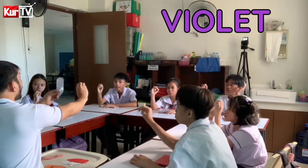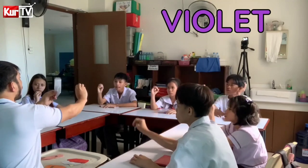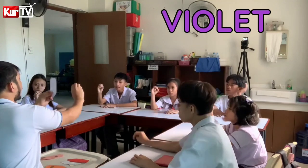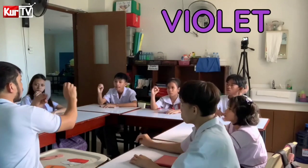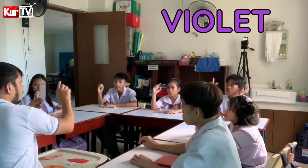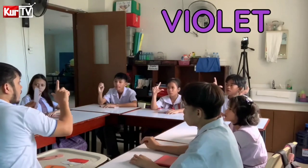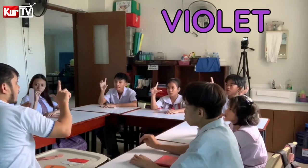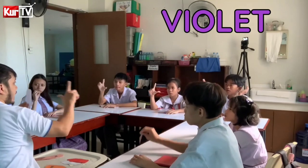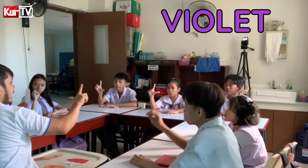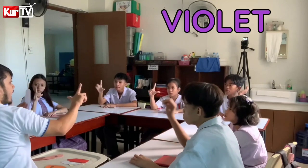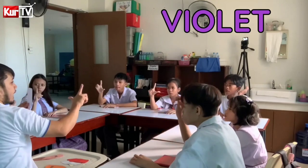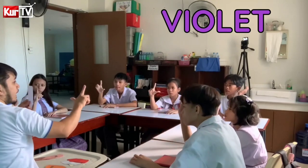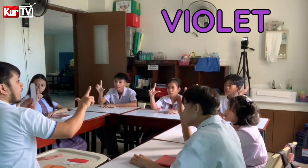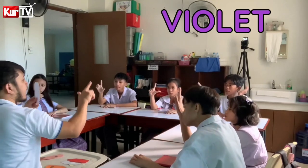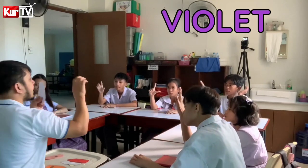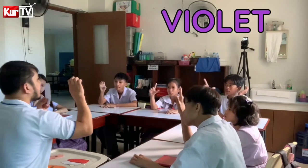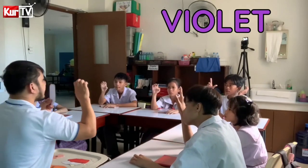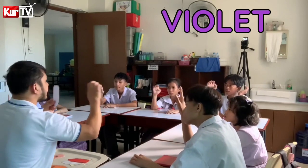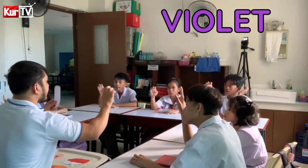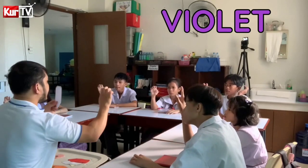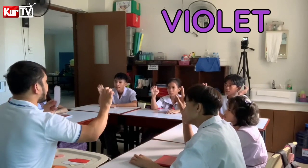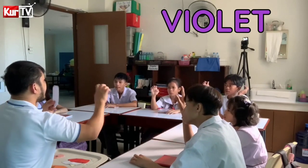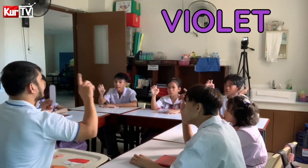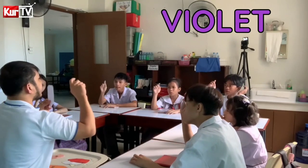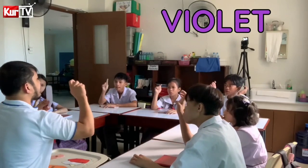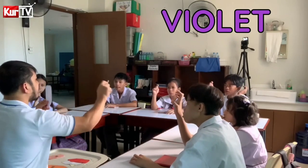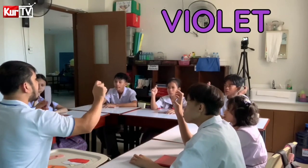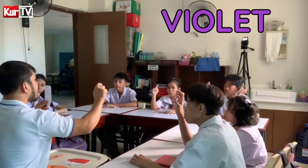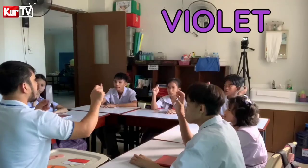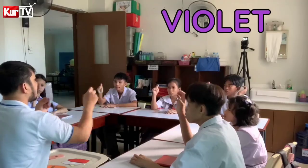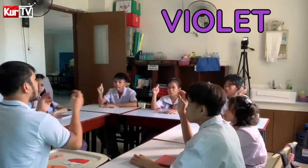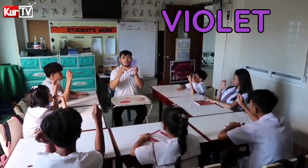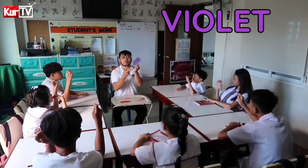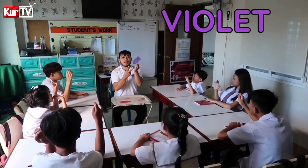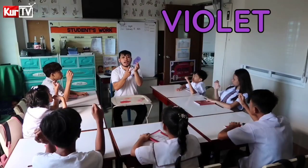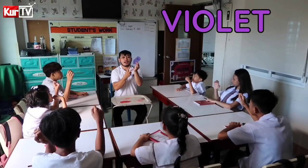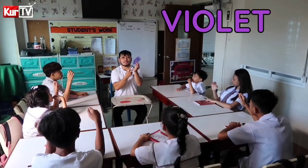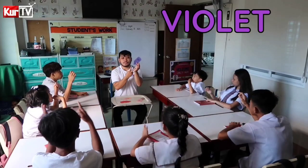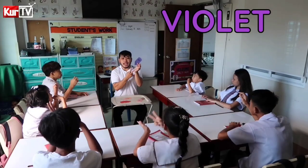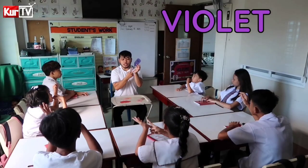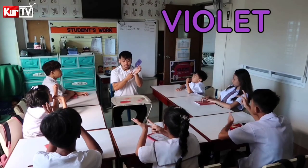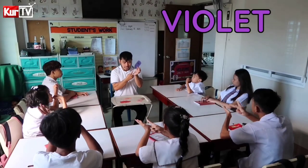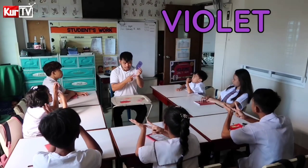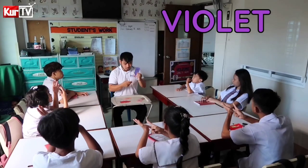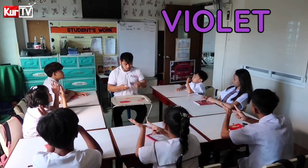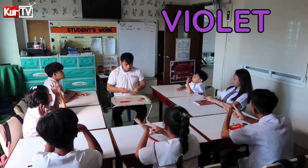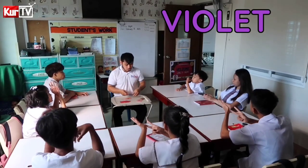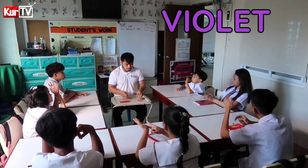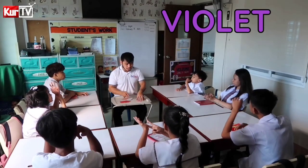-L-E-T. Violet. Violet. Okay.